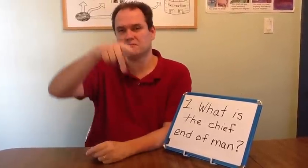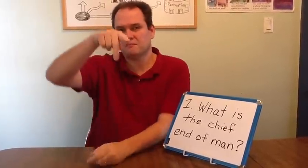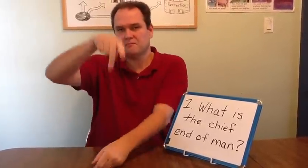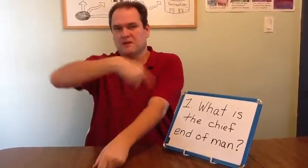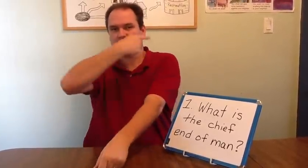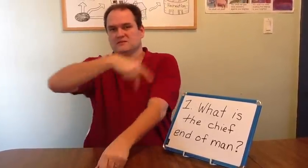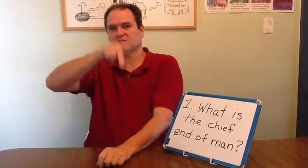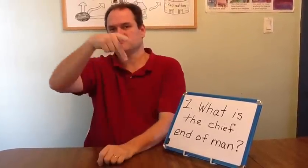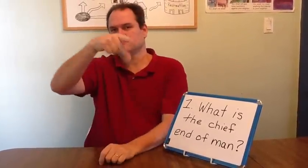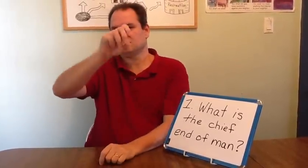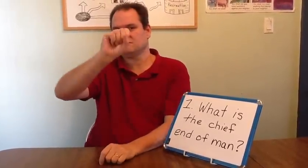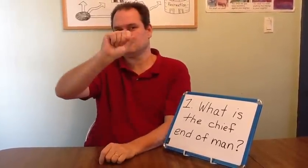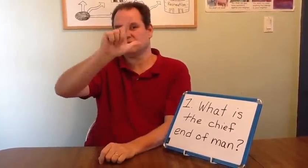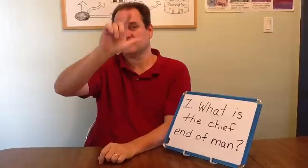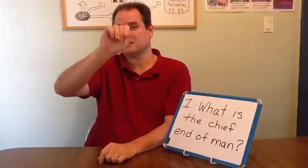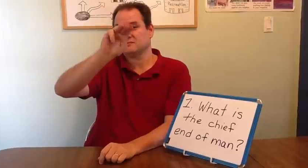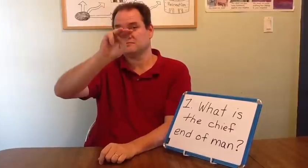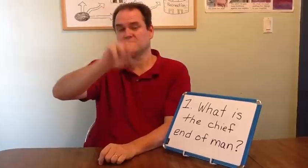And Psalms